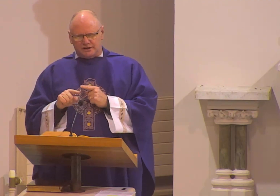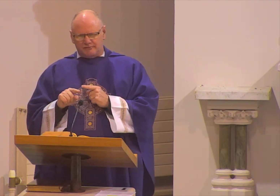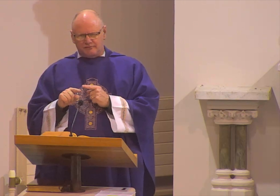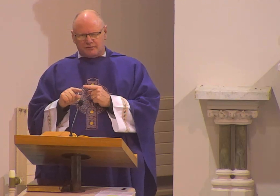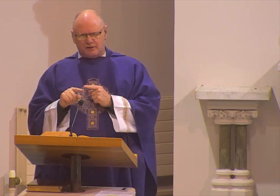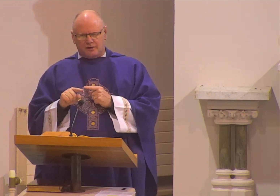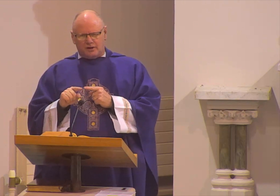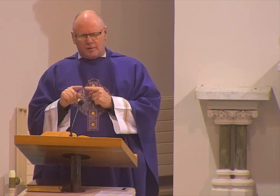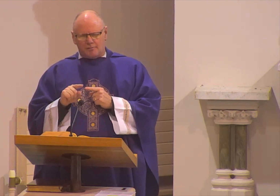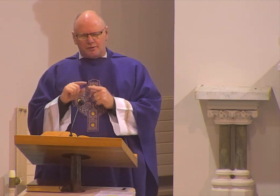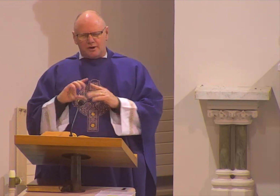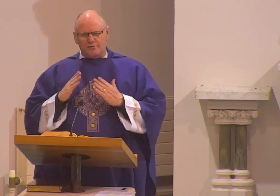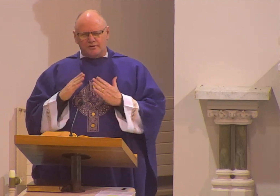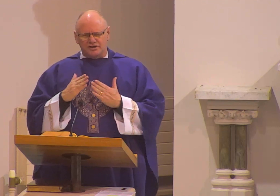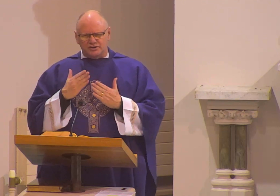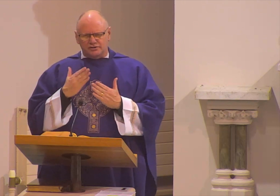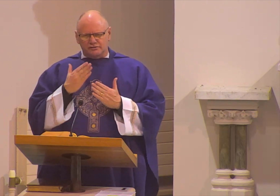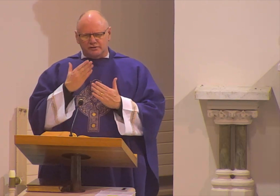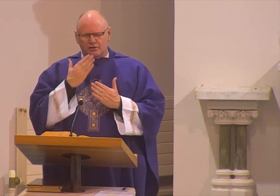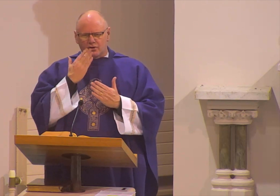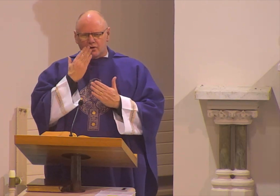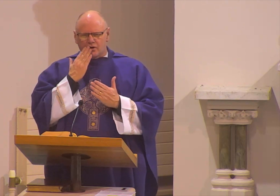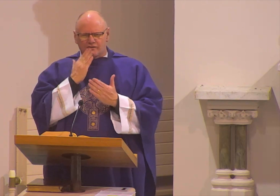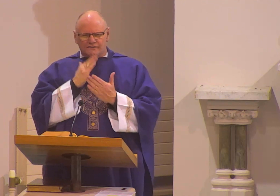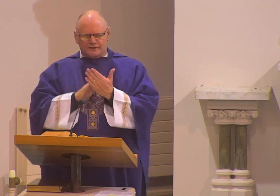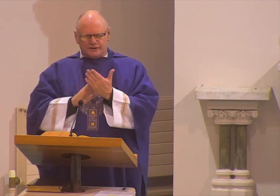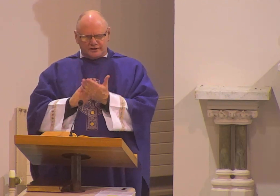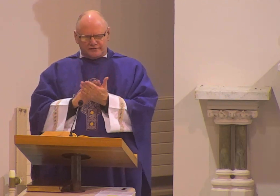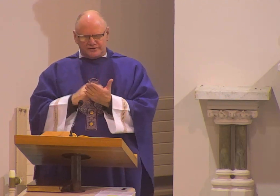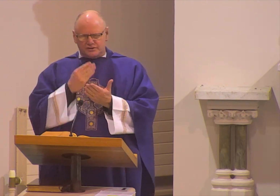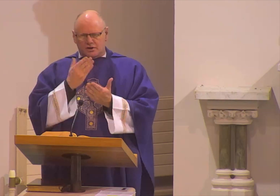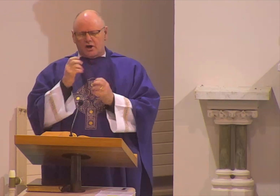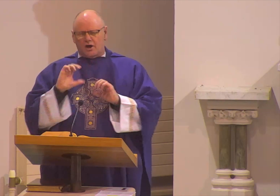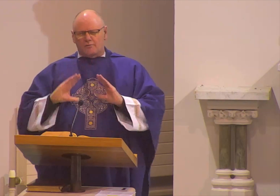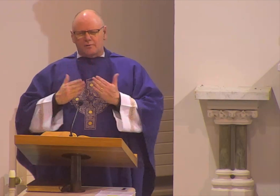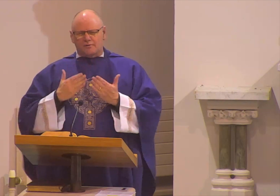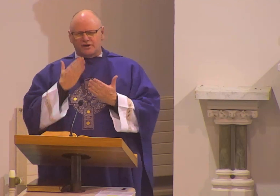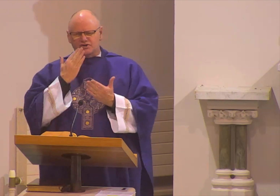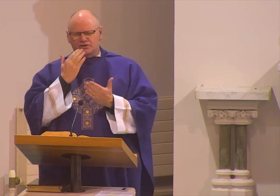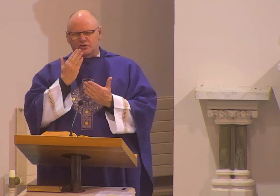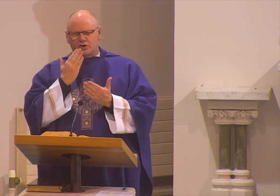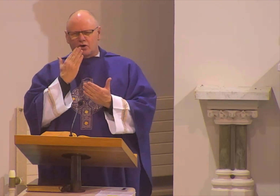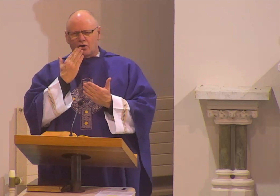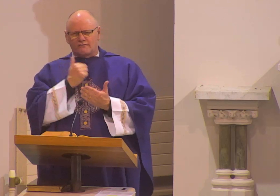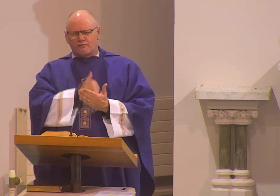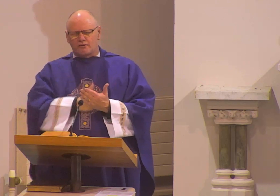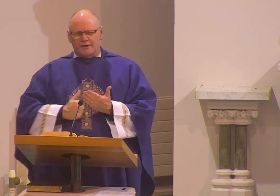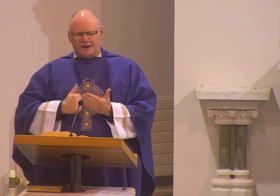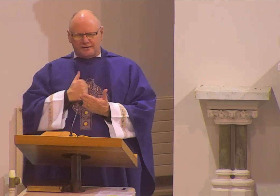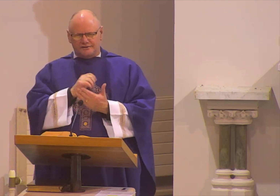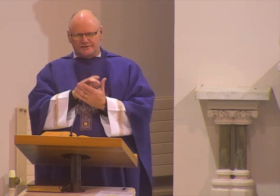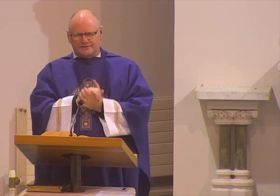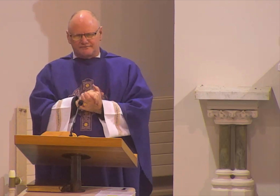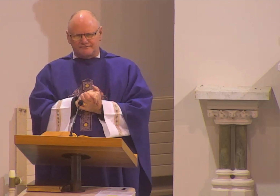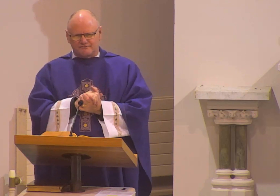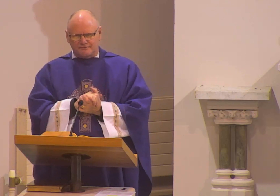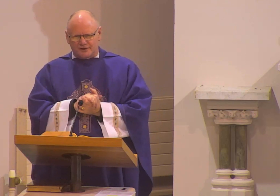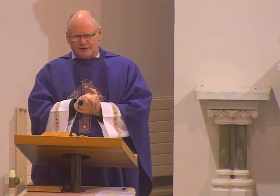especially a preparation of forgiveness, a preparation of